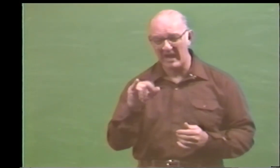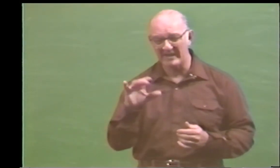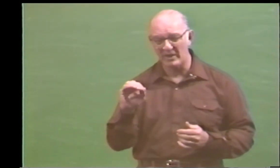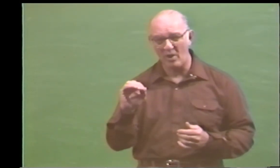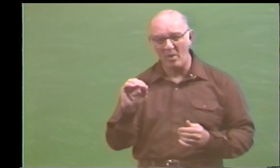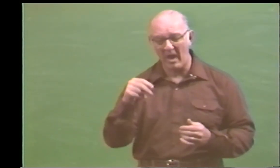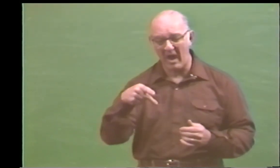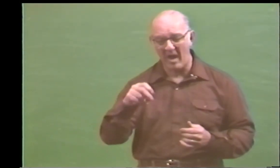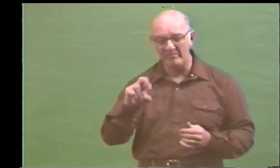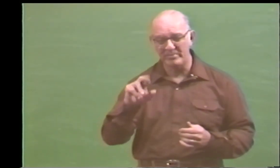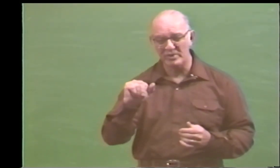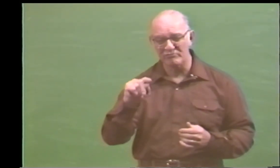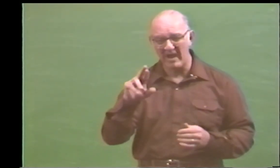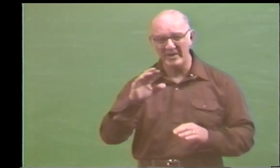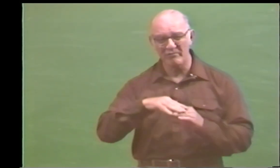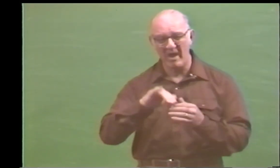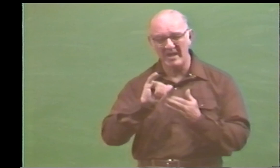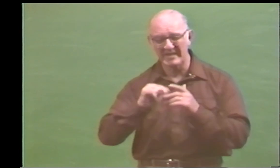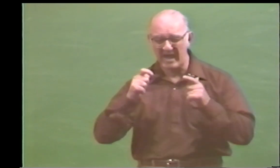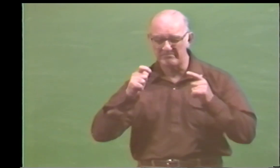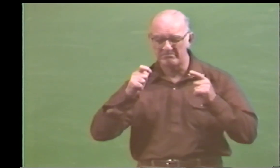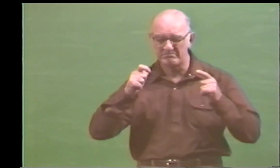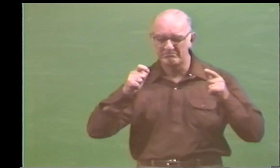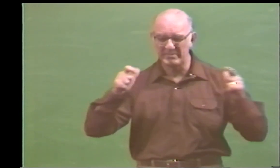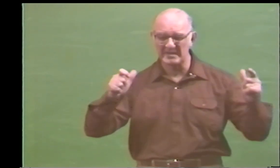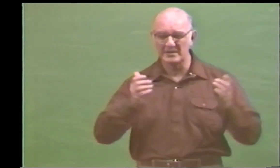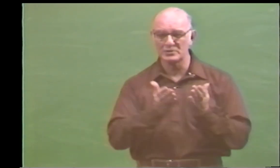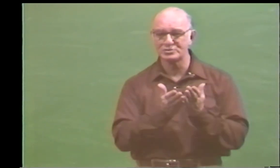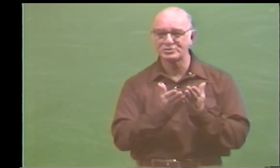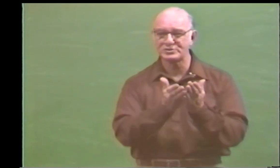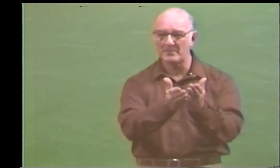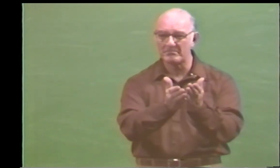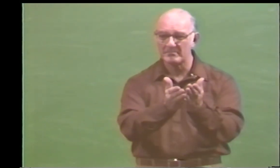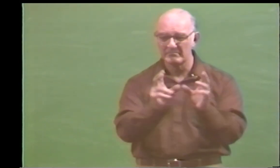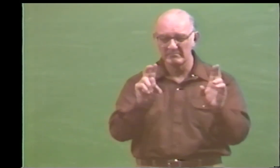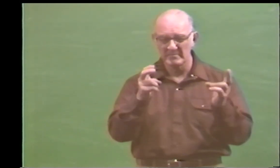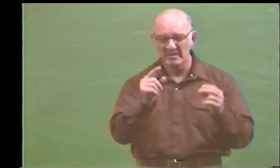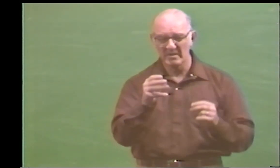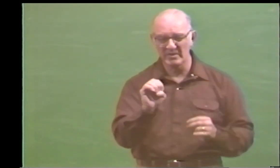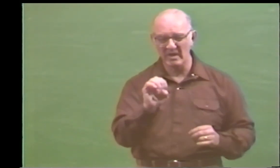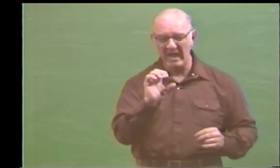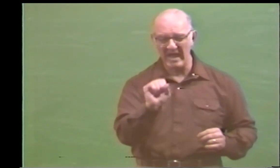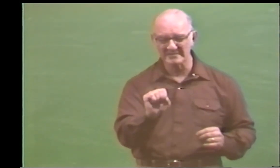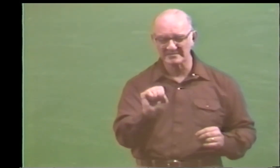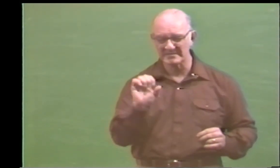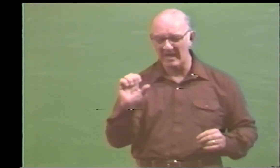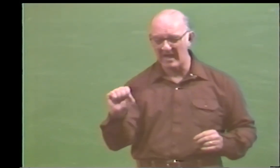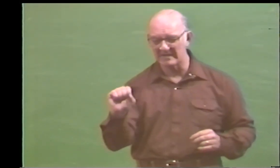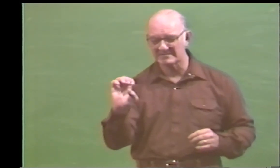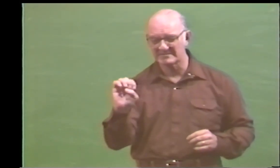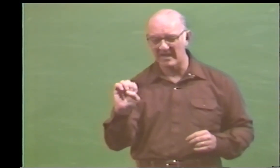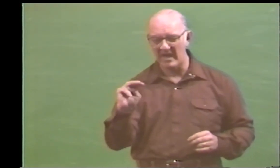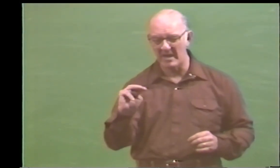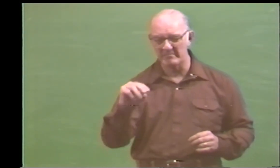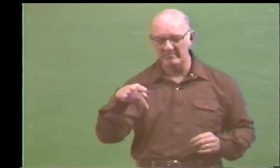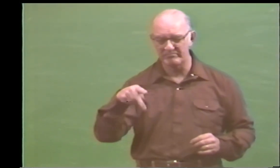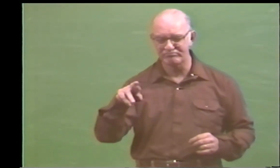radio operator on that big ship, the SS